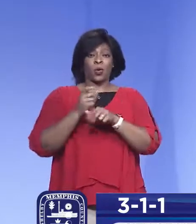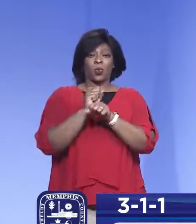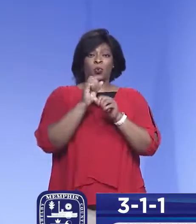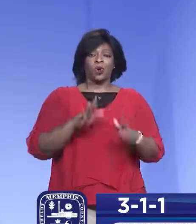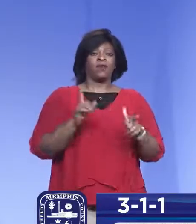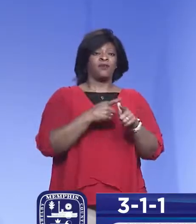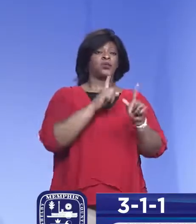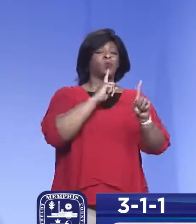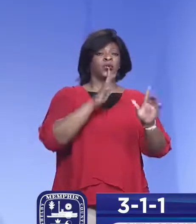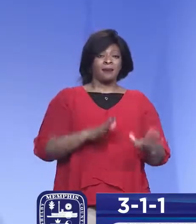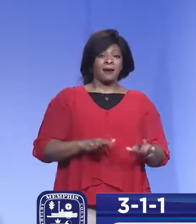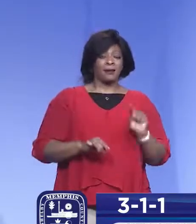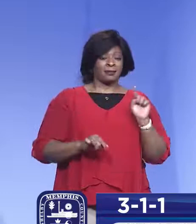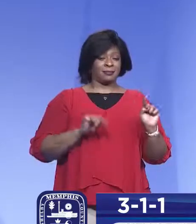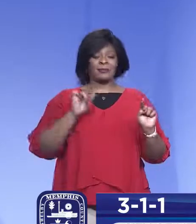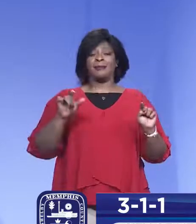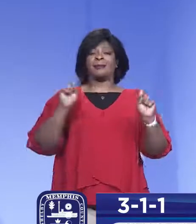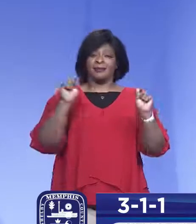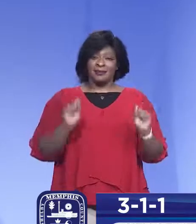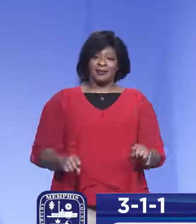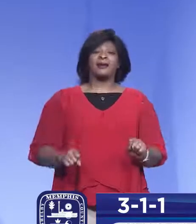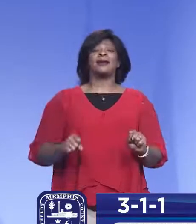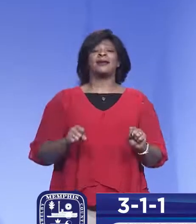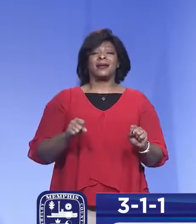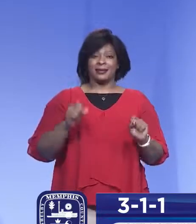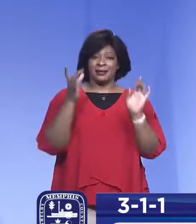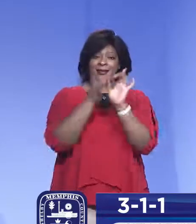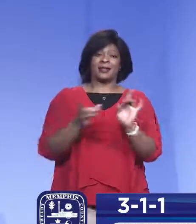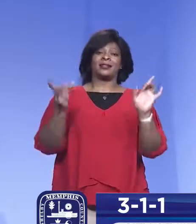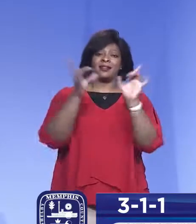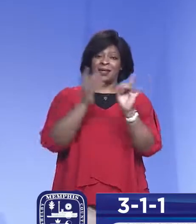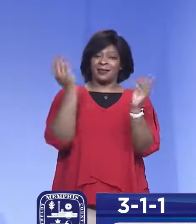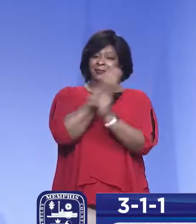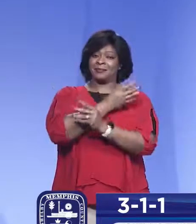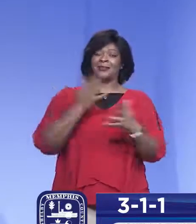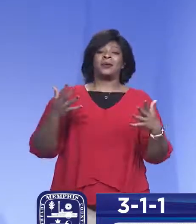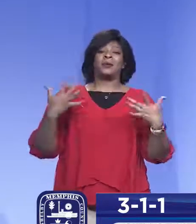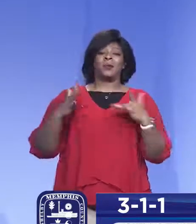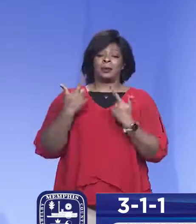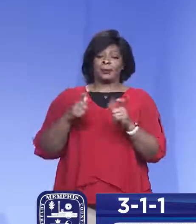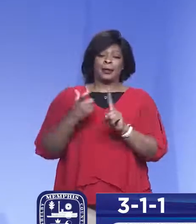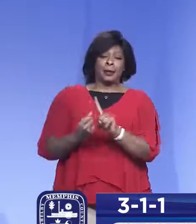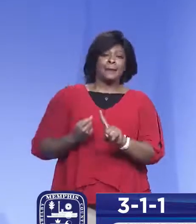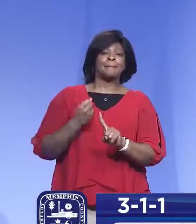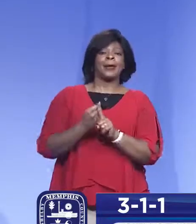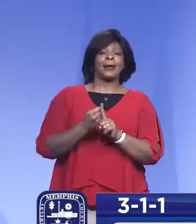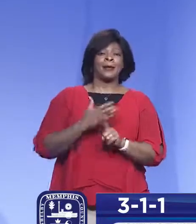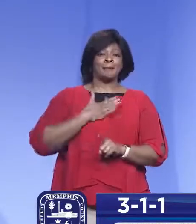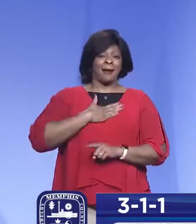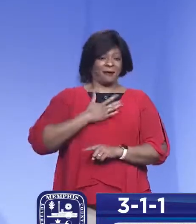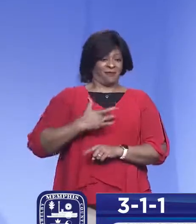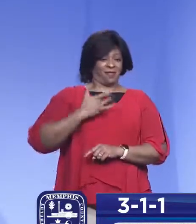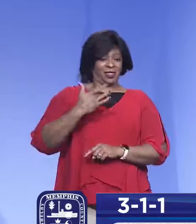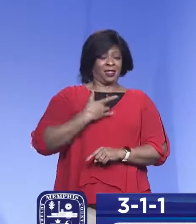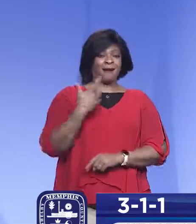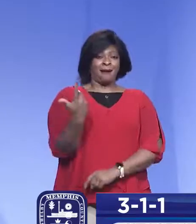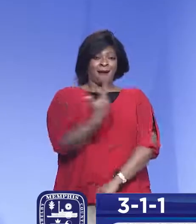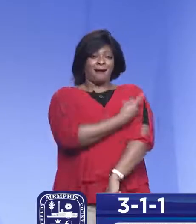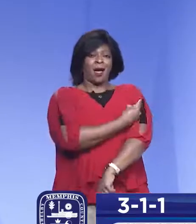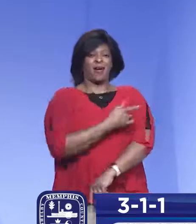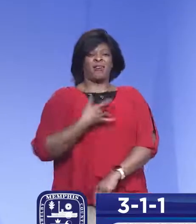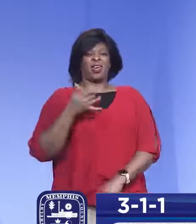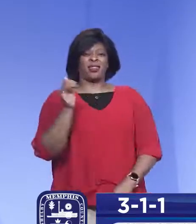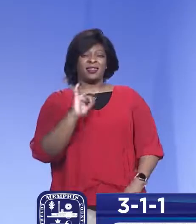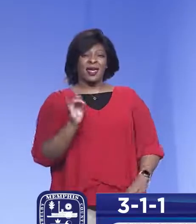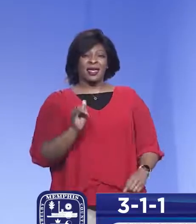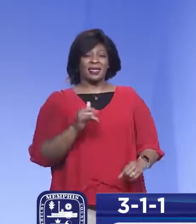first responders will be able to testify to everyone about the impact of what they felt when they got their immunization.